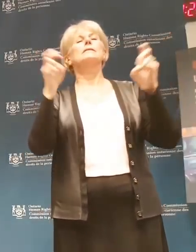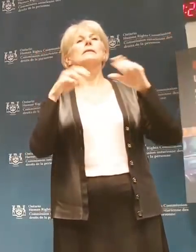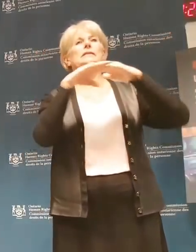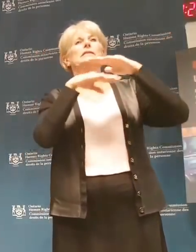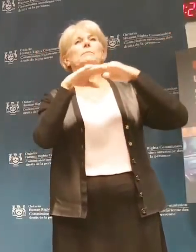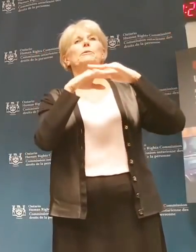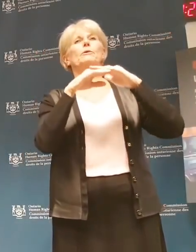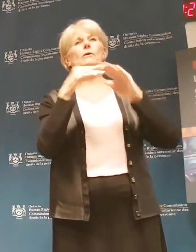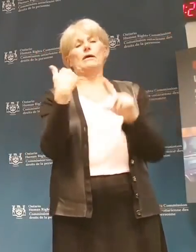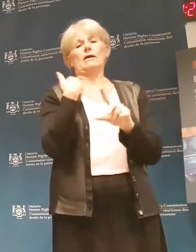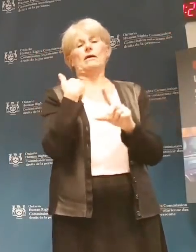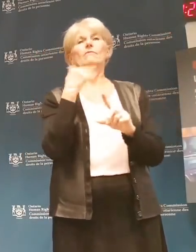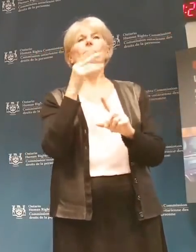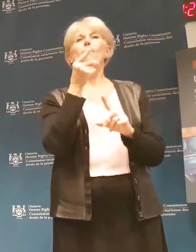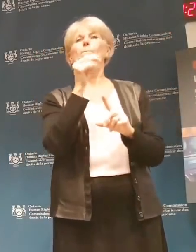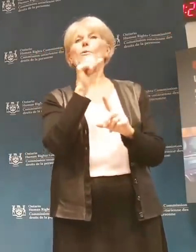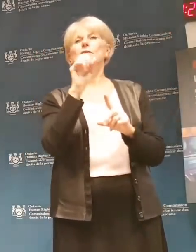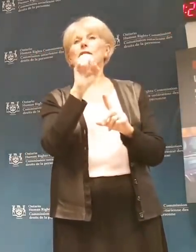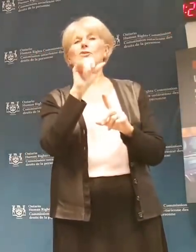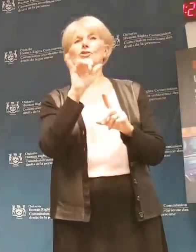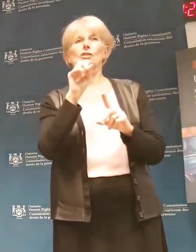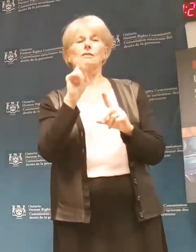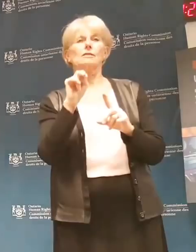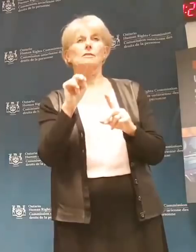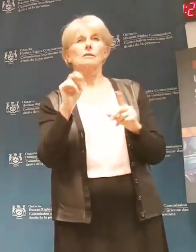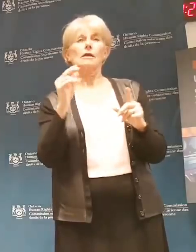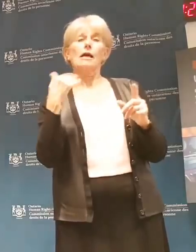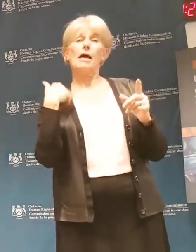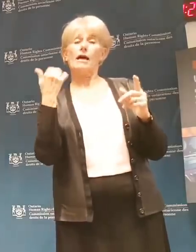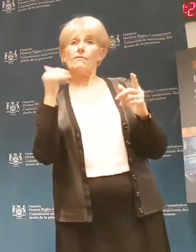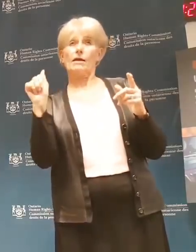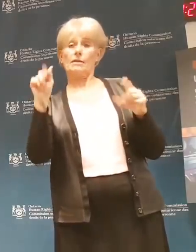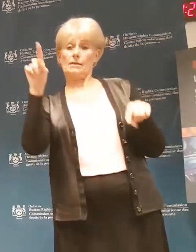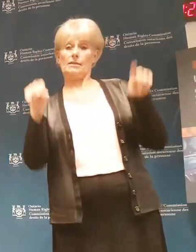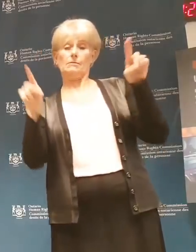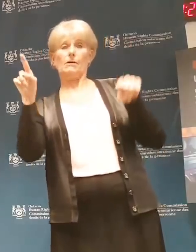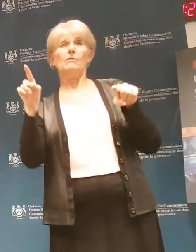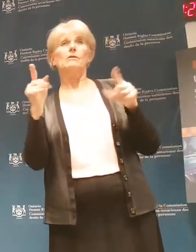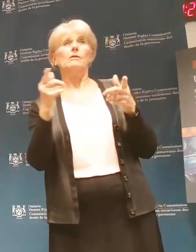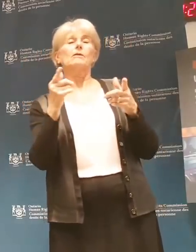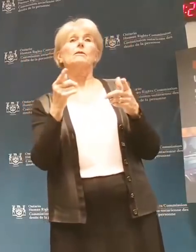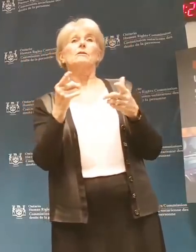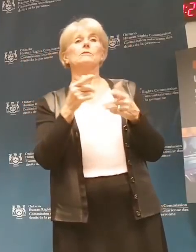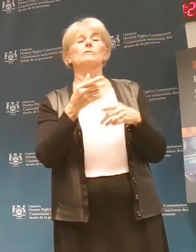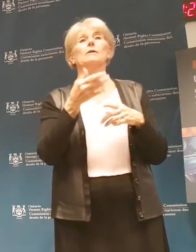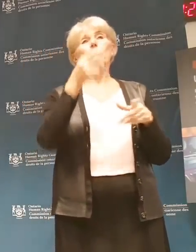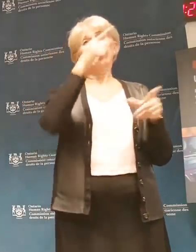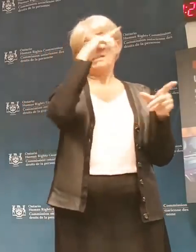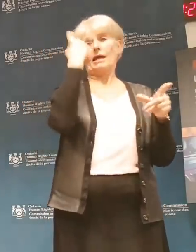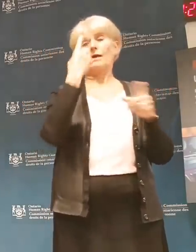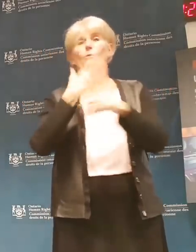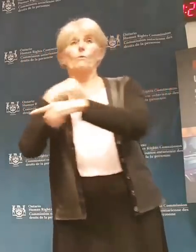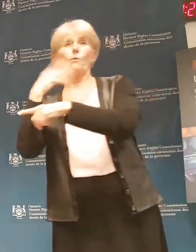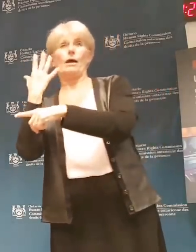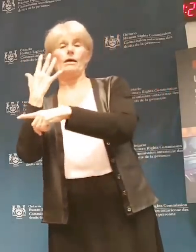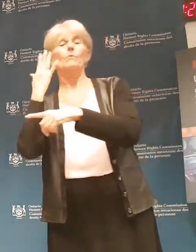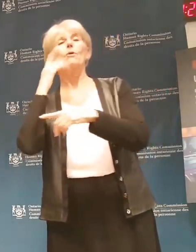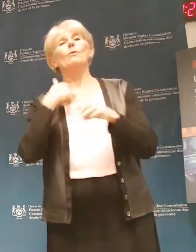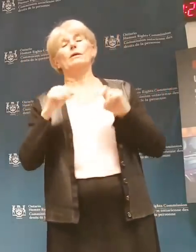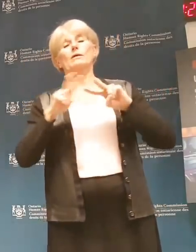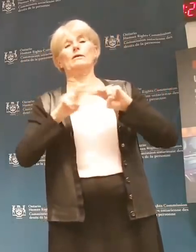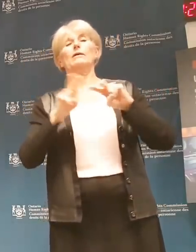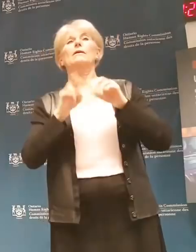and whether there are disparities in charging for simple possession between black and white